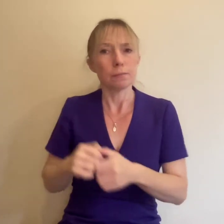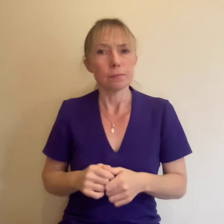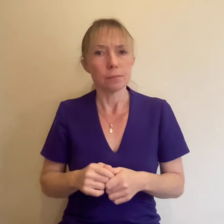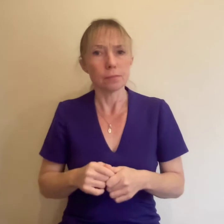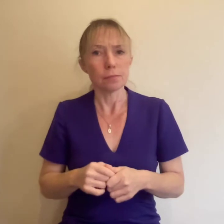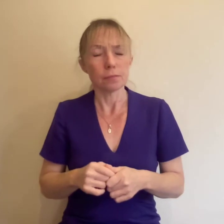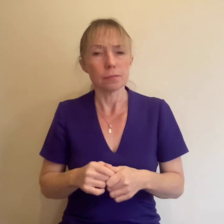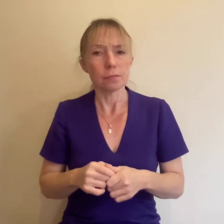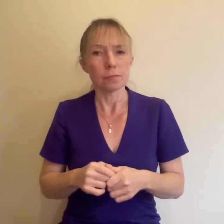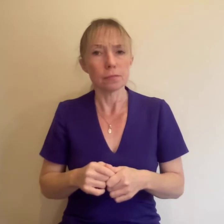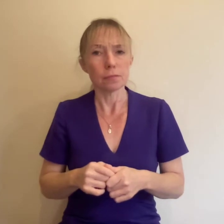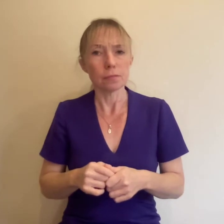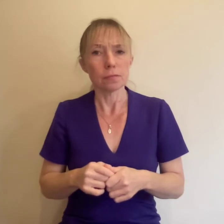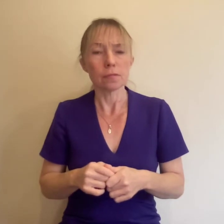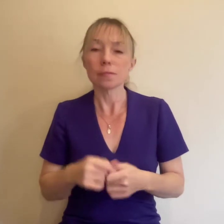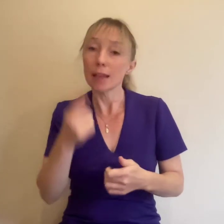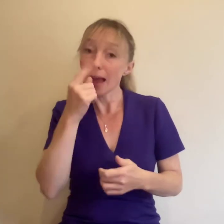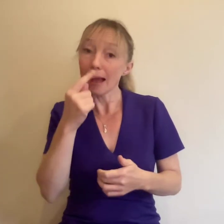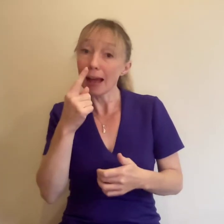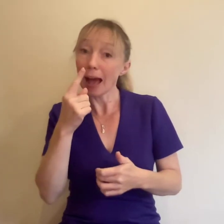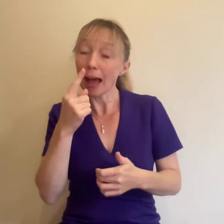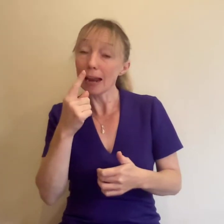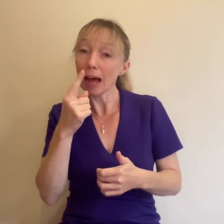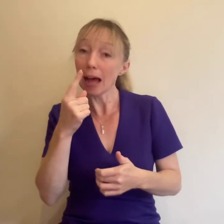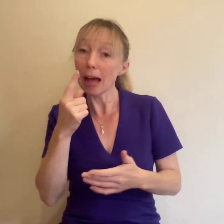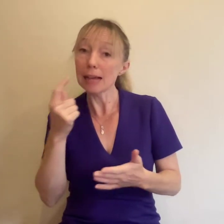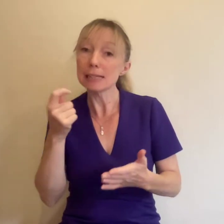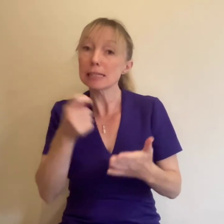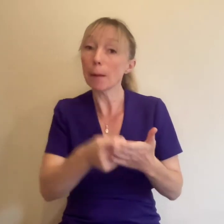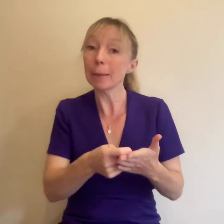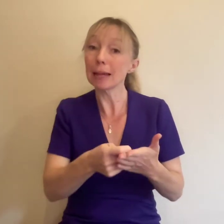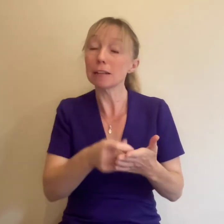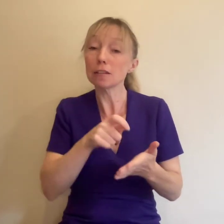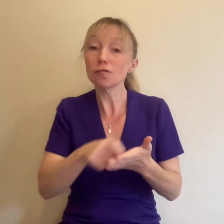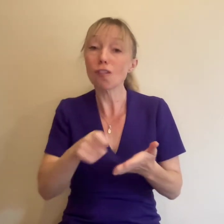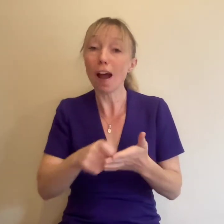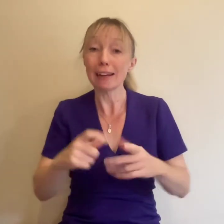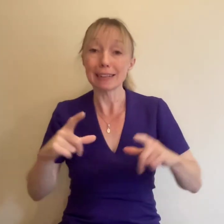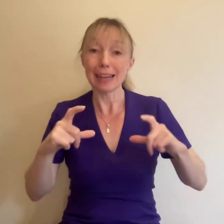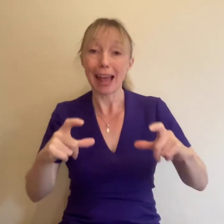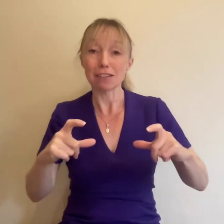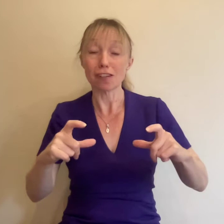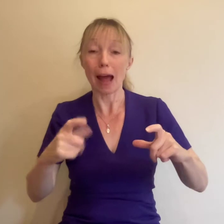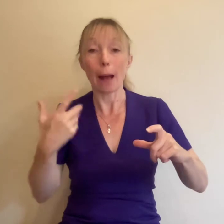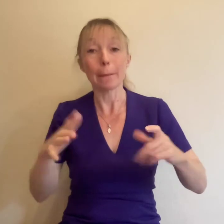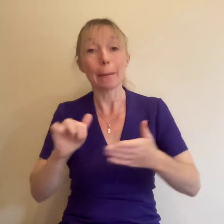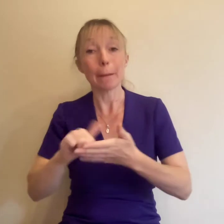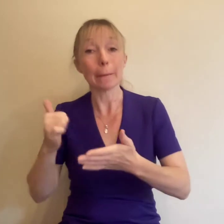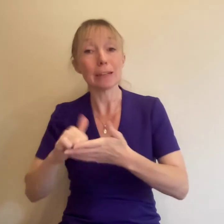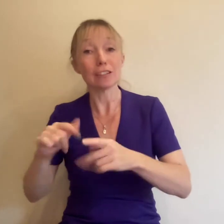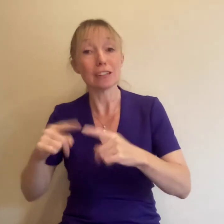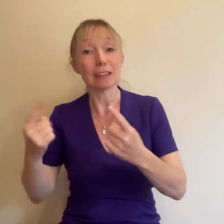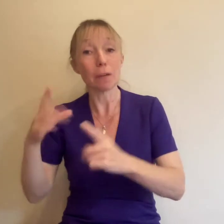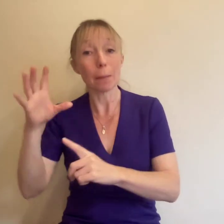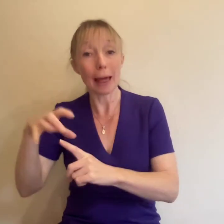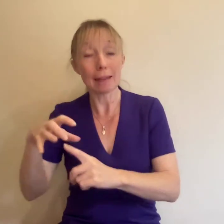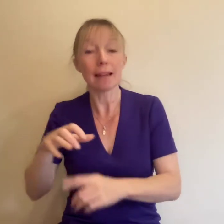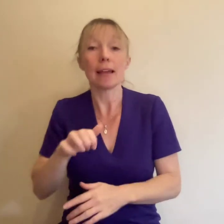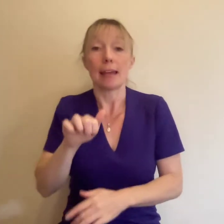Can I submit a writing extract that has been published elsewhere? Yes. Your writing extract will need to have been written